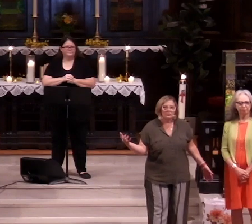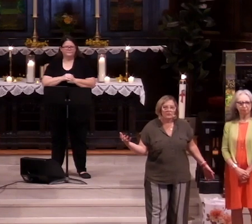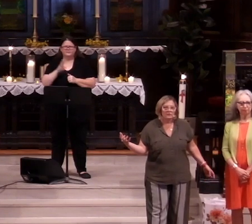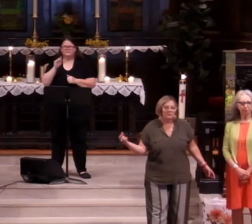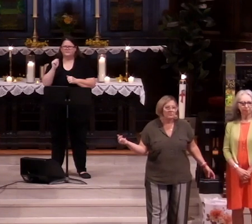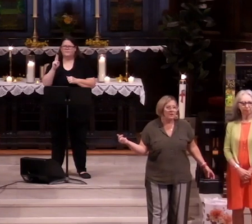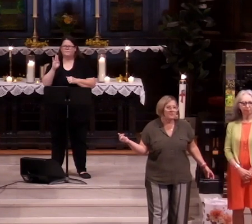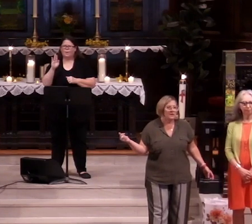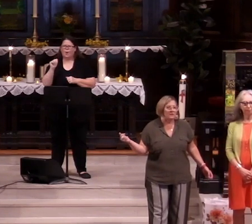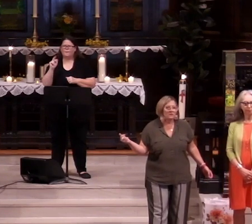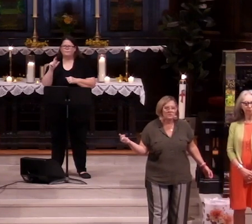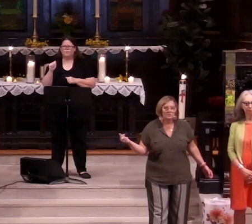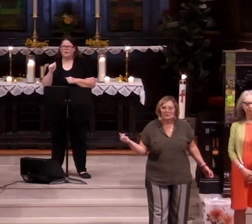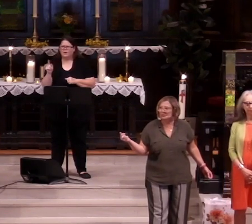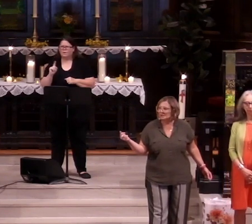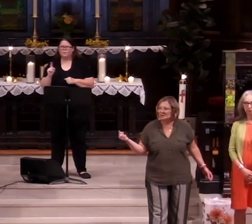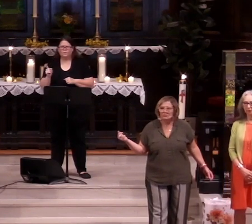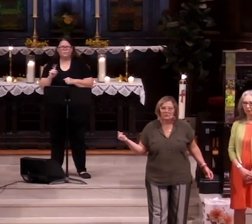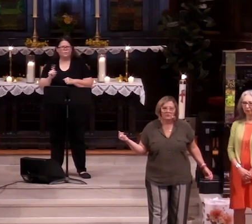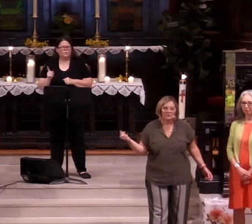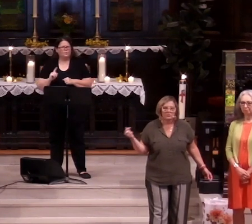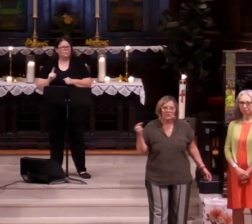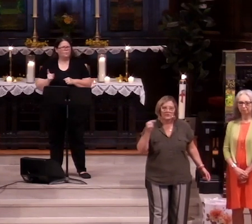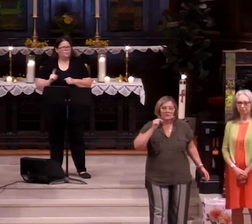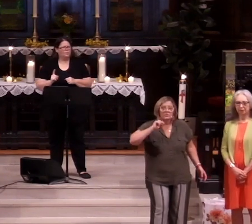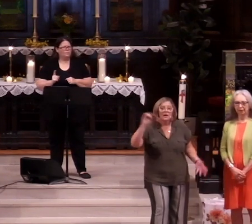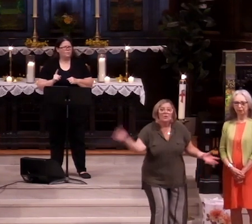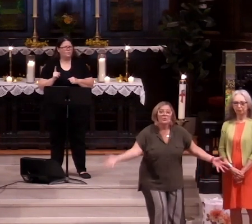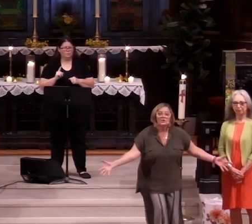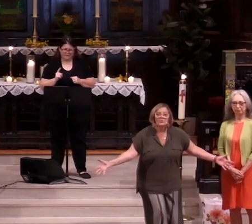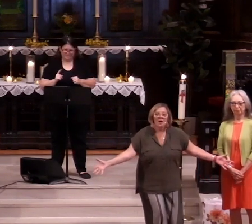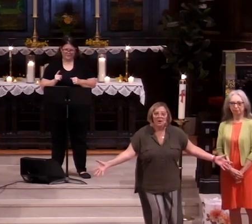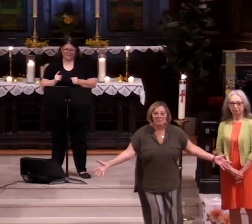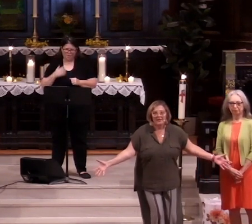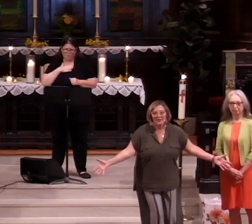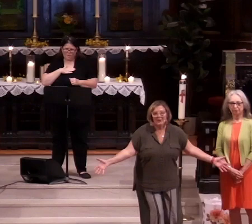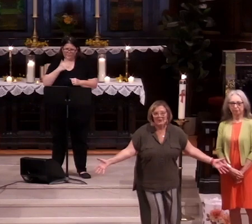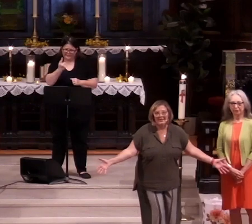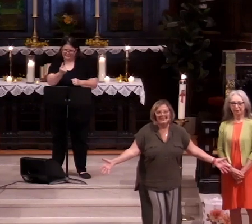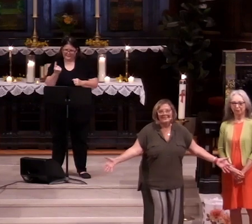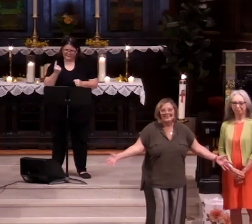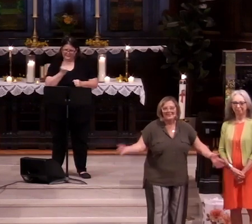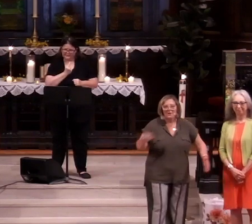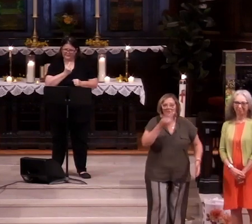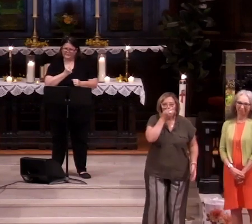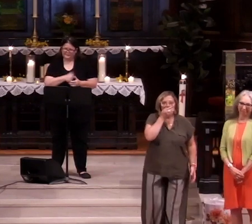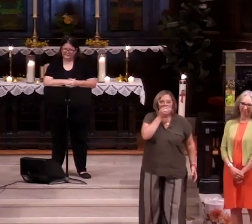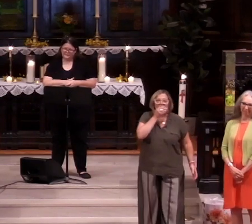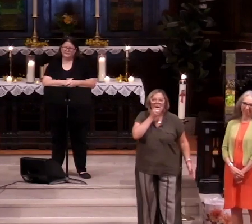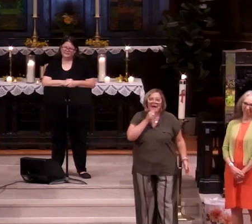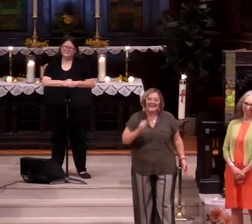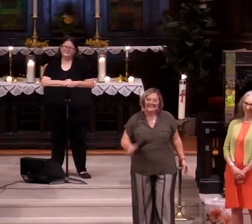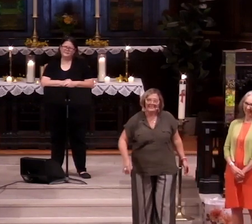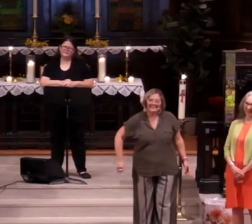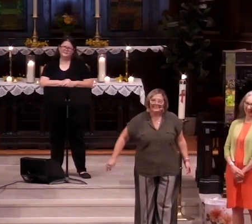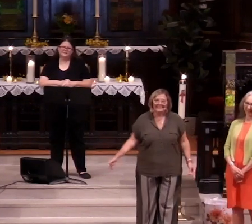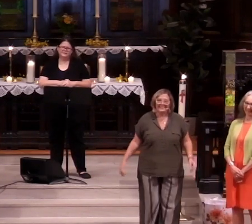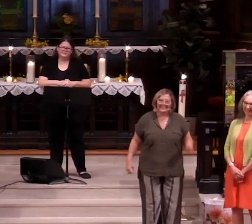are you? Barbara Matthews, where are you? Do I see you? Would you come up here?